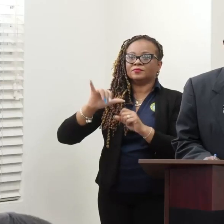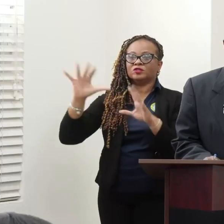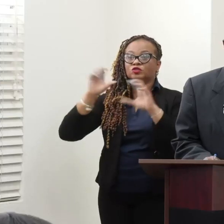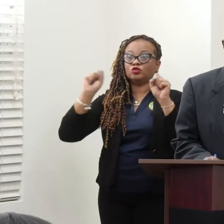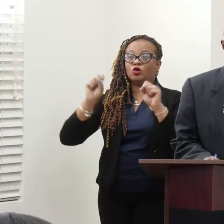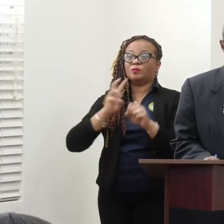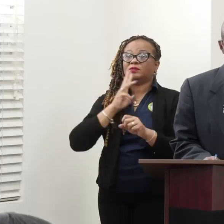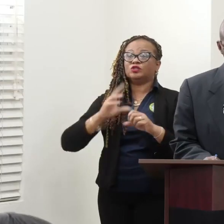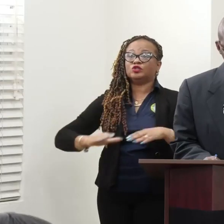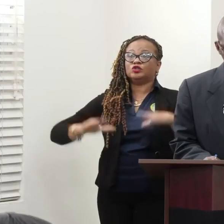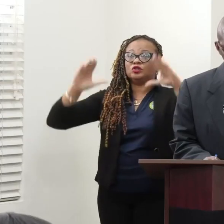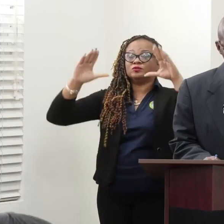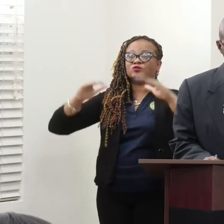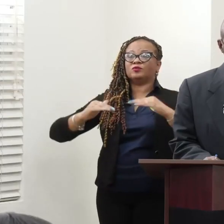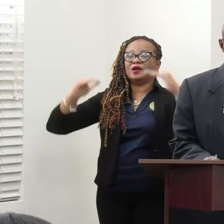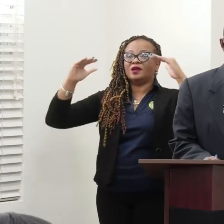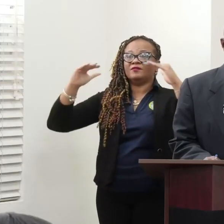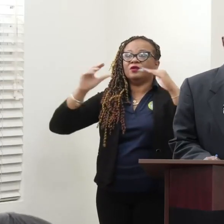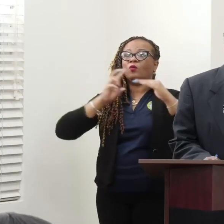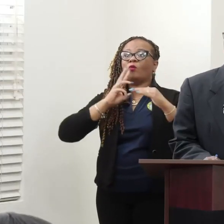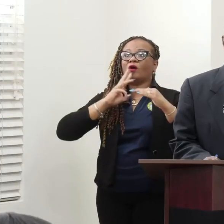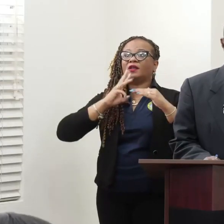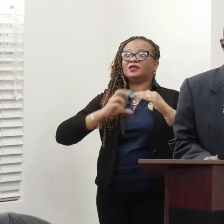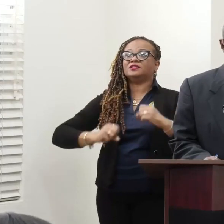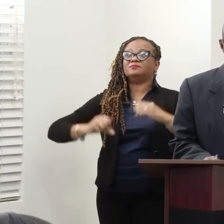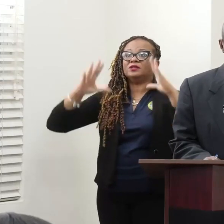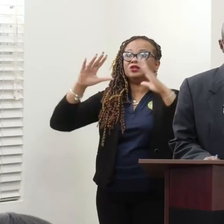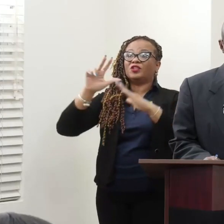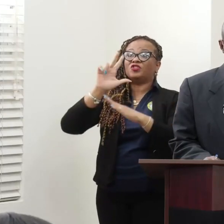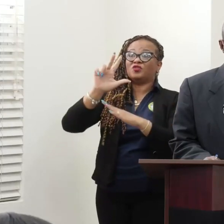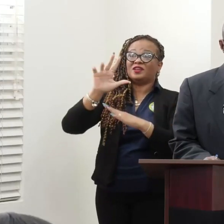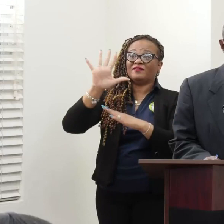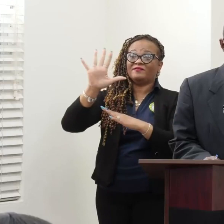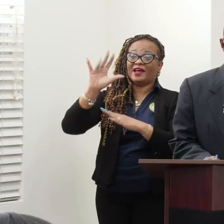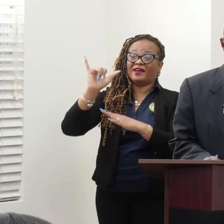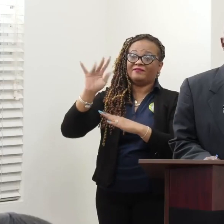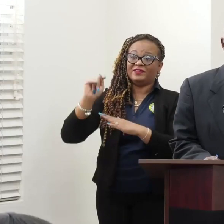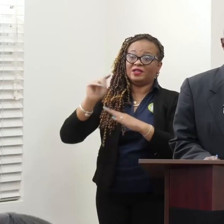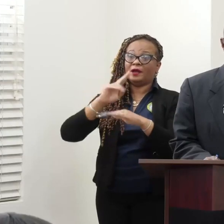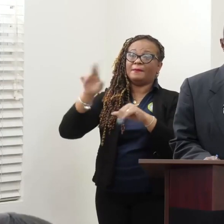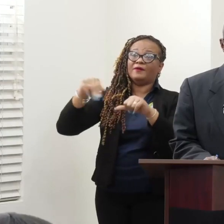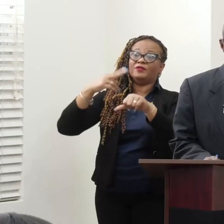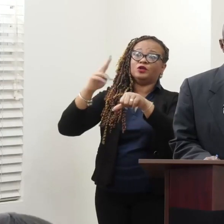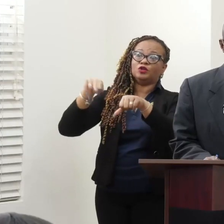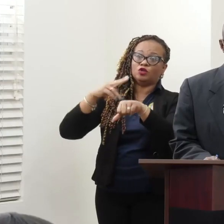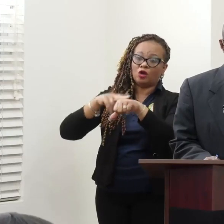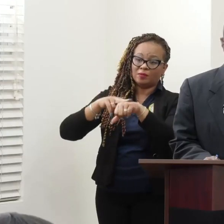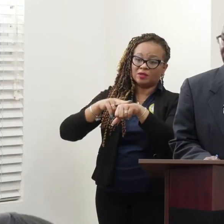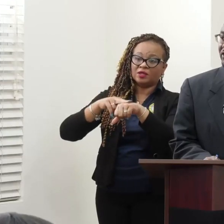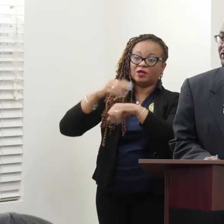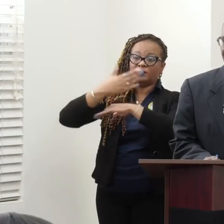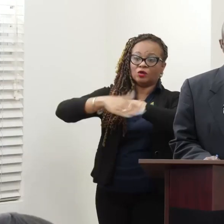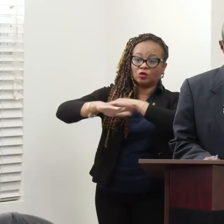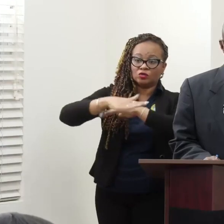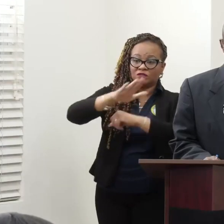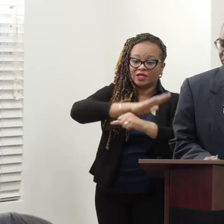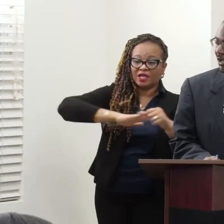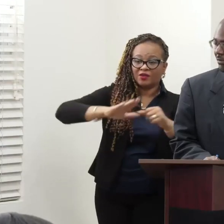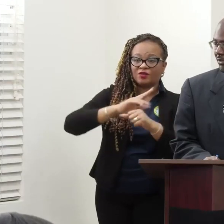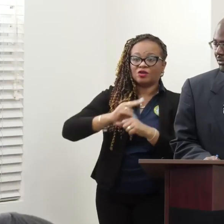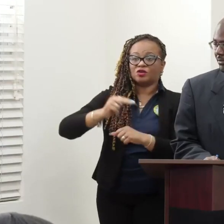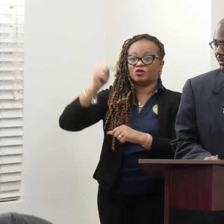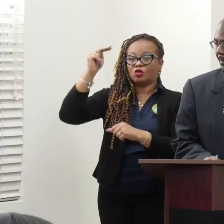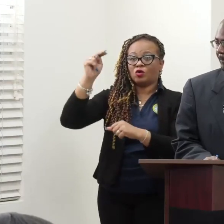Storm surge could rise water levels as much as 3 to 5 feet above normal tides along coastal areas in the